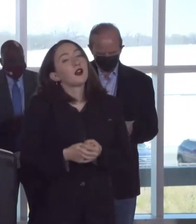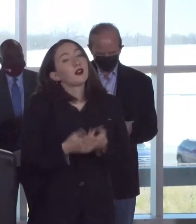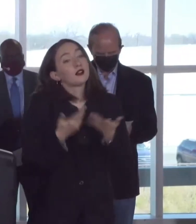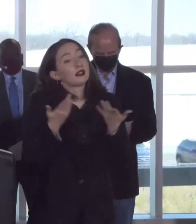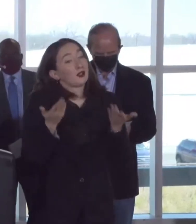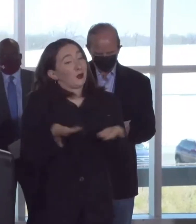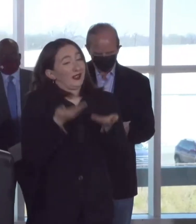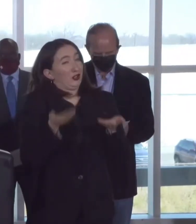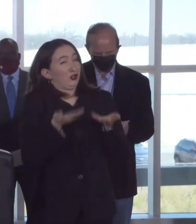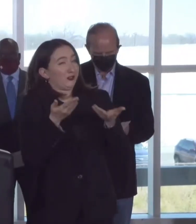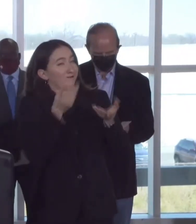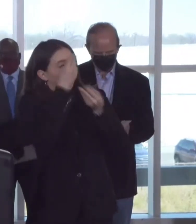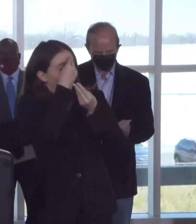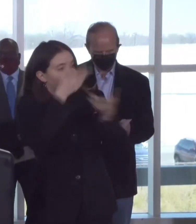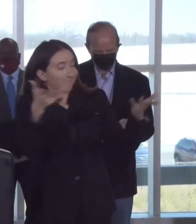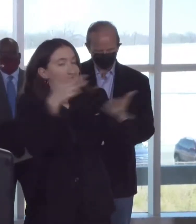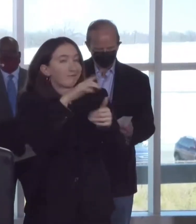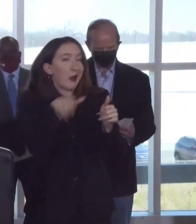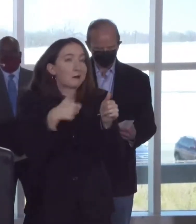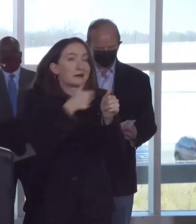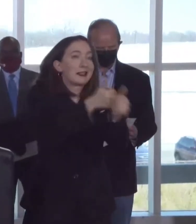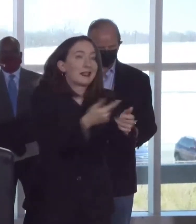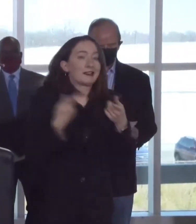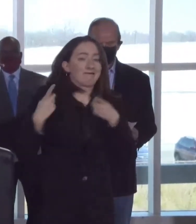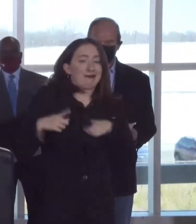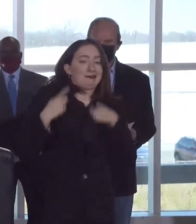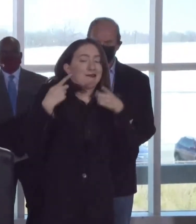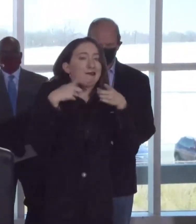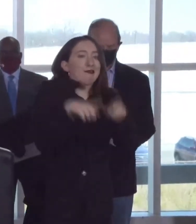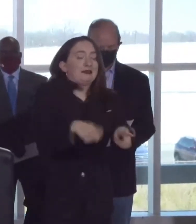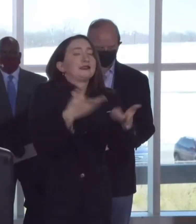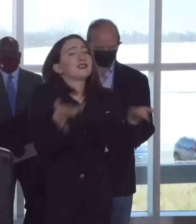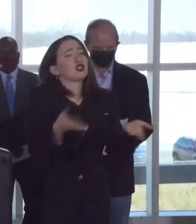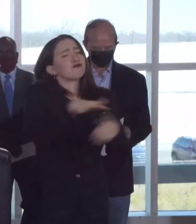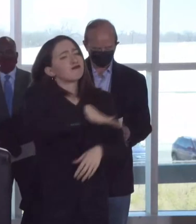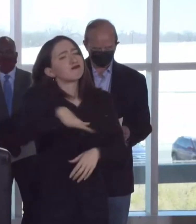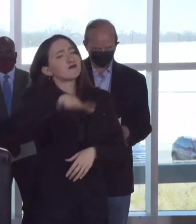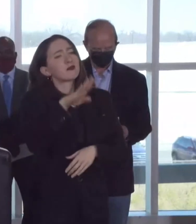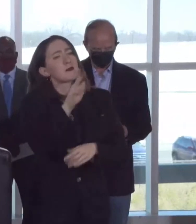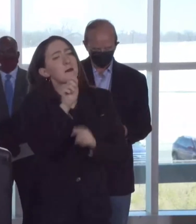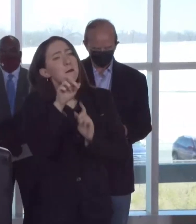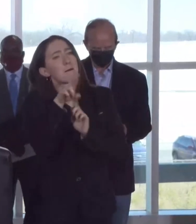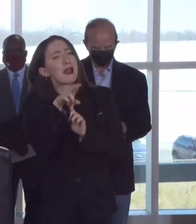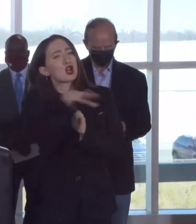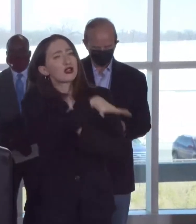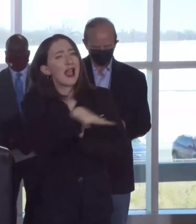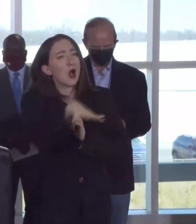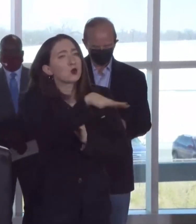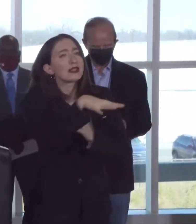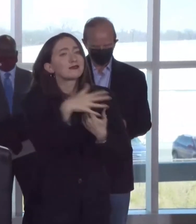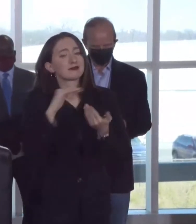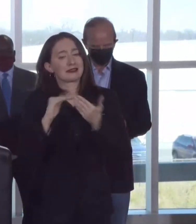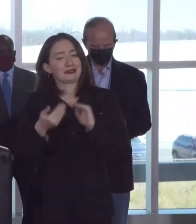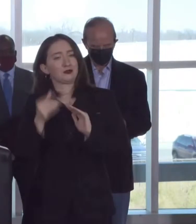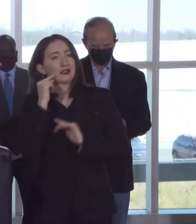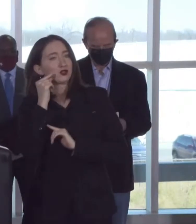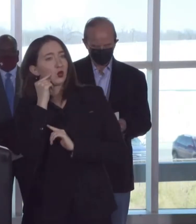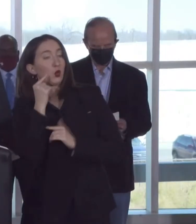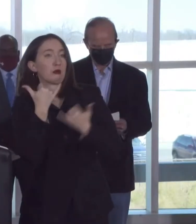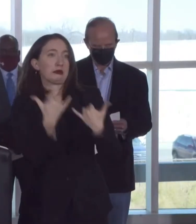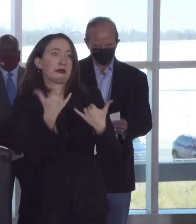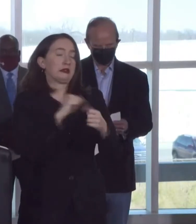We're here to provide an update to the community about the City of San Antonio and Bexar County's efforts to deal with the current surge of